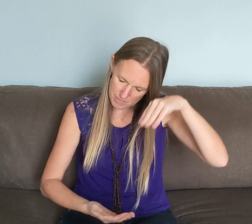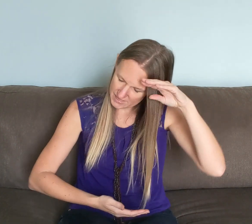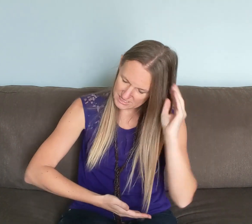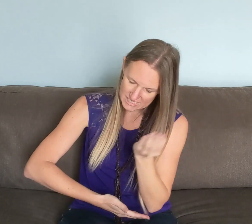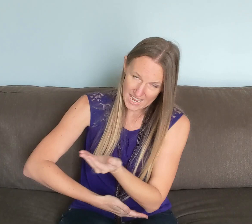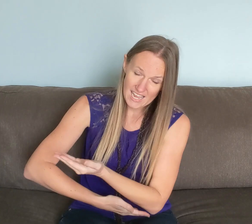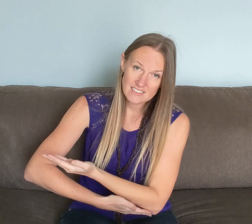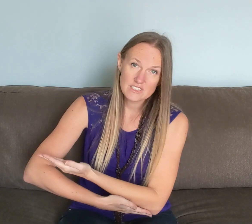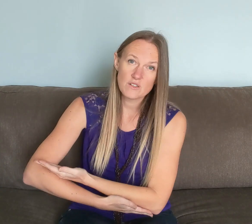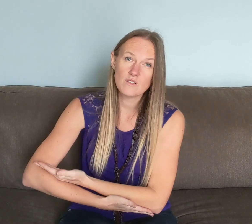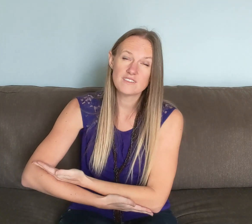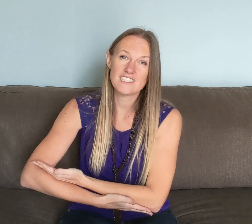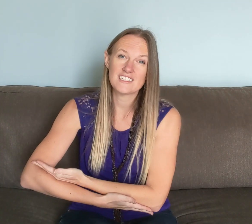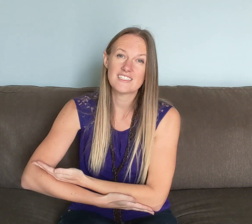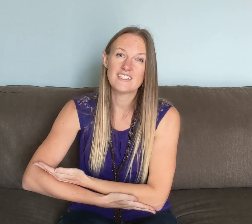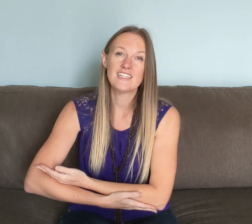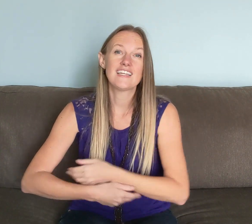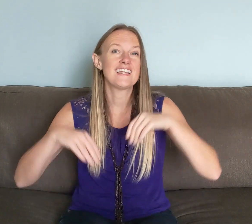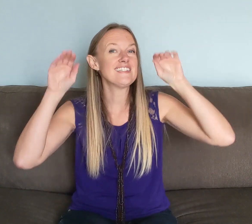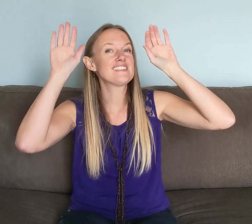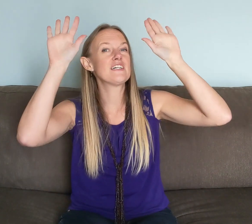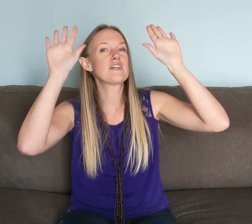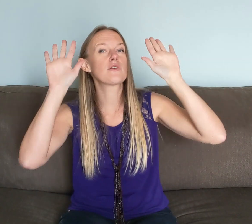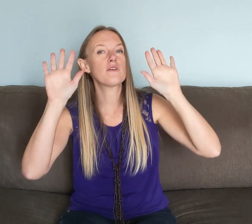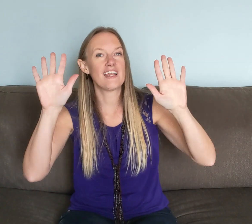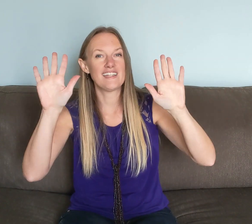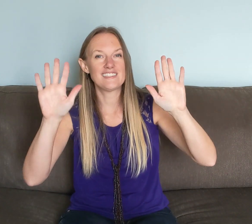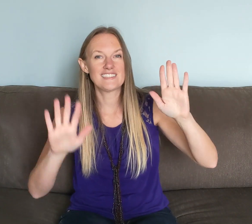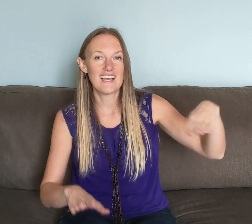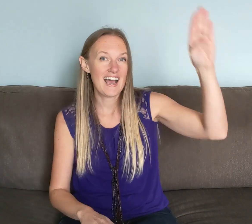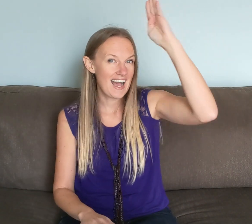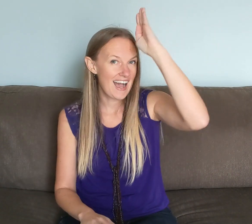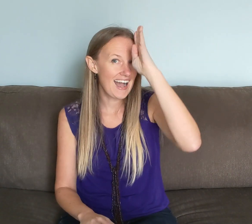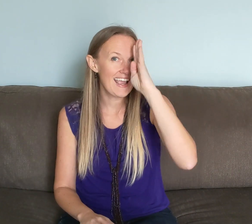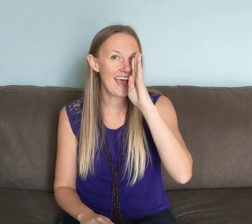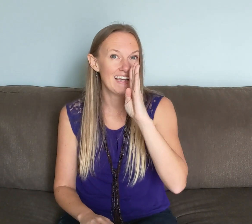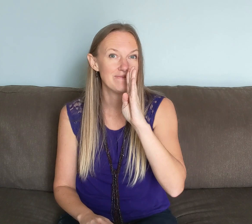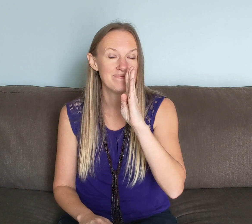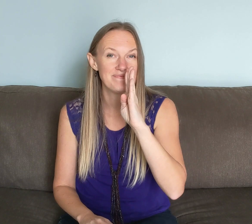sleeping child you're holding is the great I am.